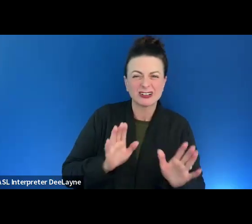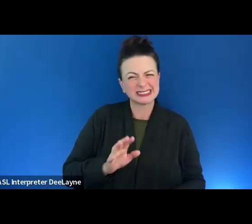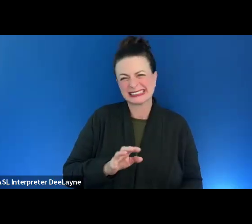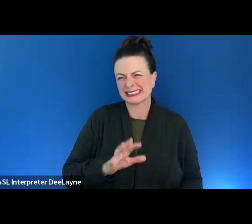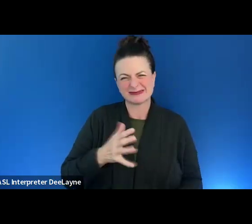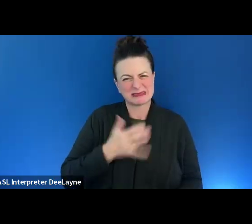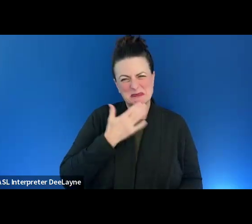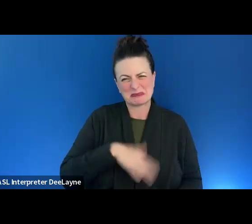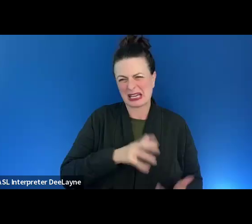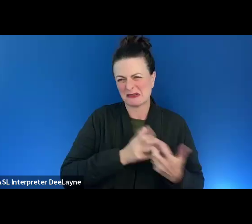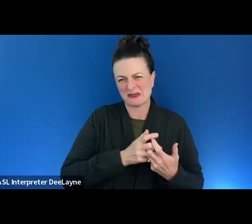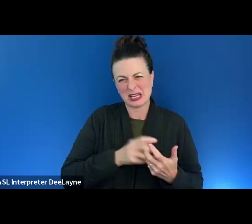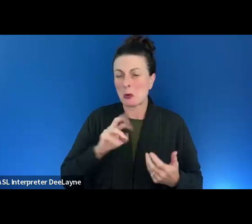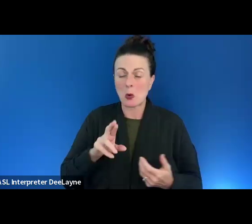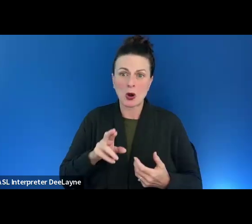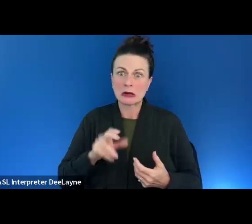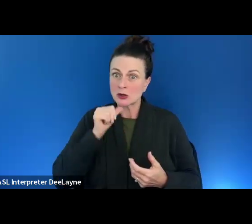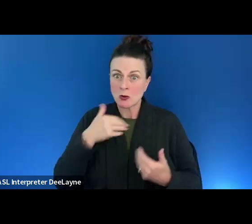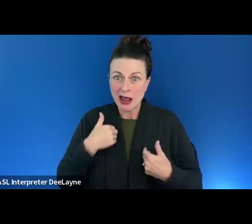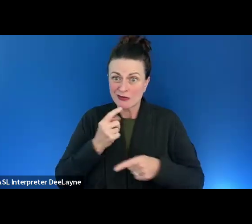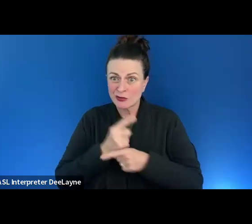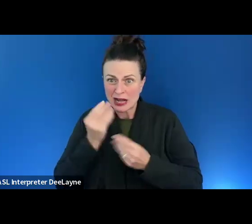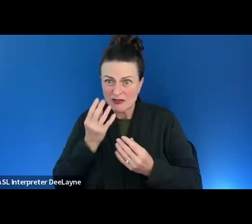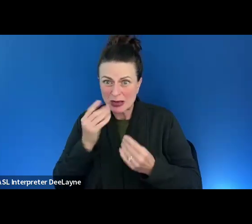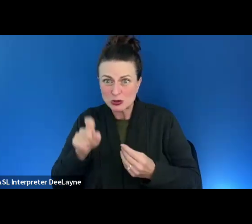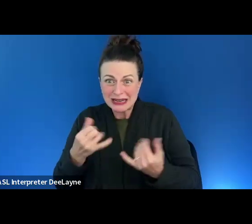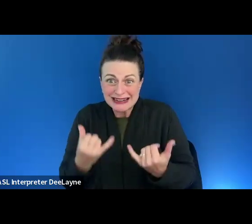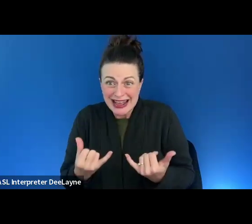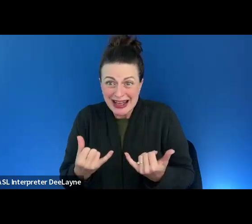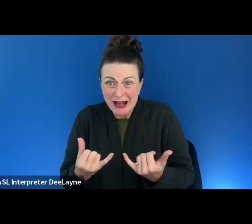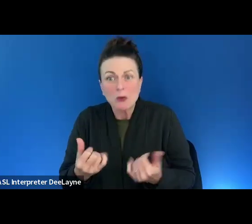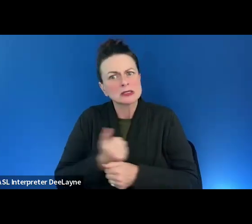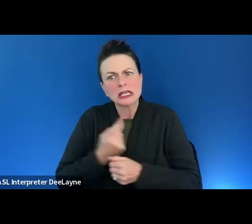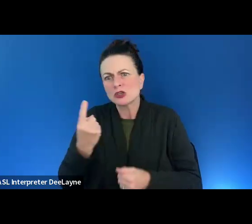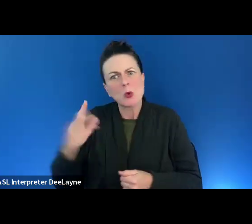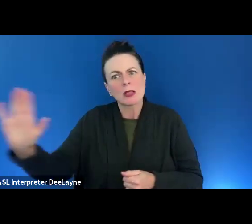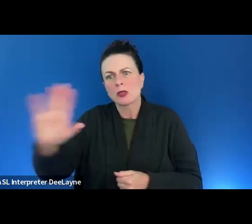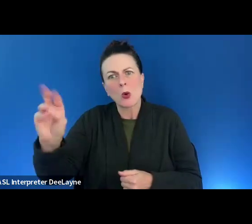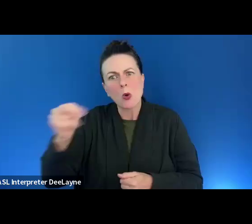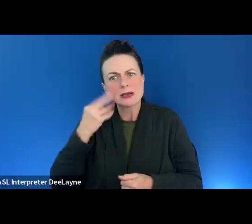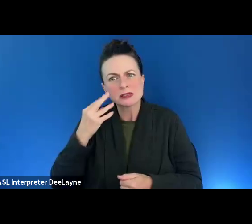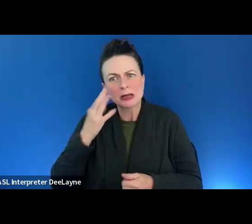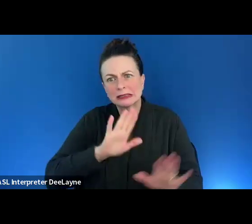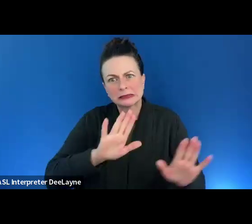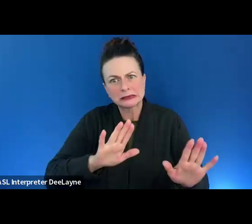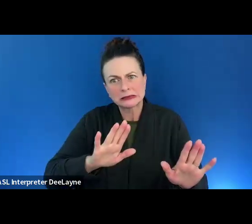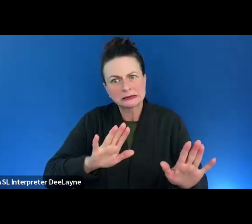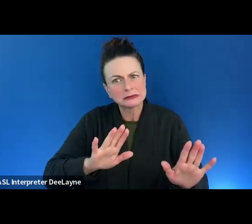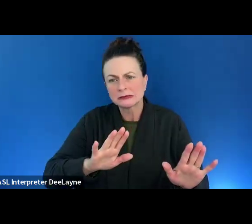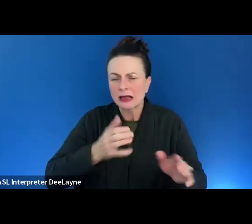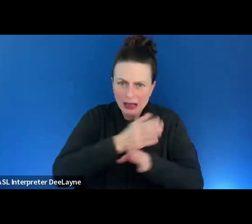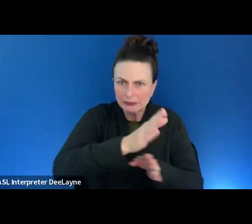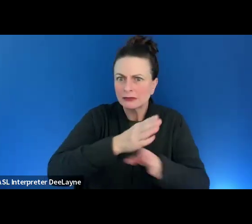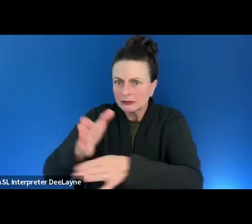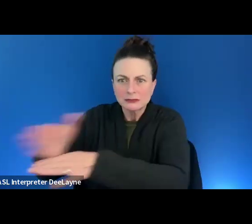if they don't necessarily have the information that you need, because each one of them has their own experience, each one of them has their own